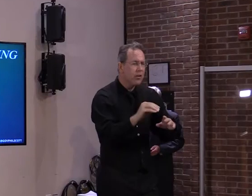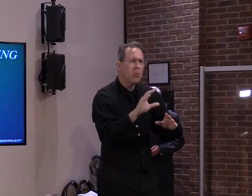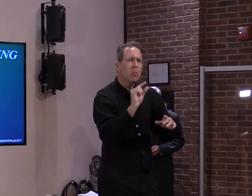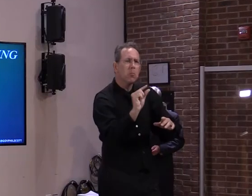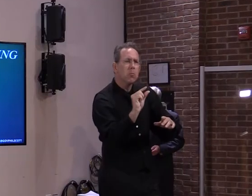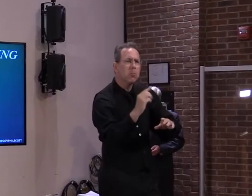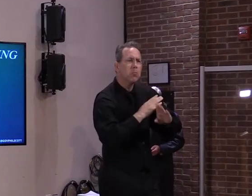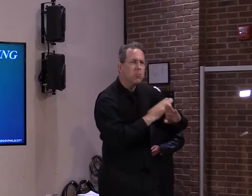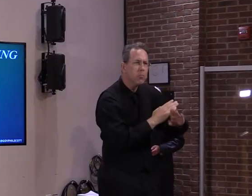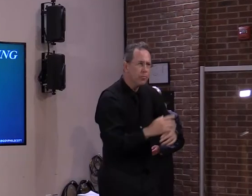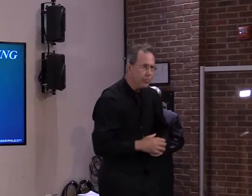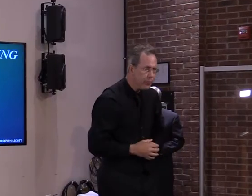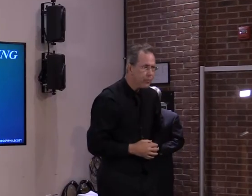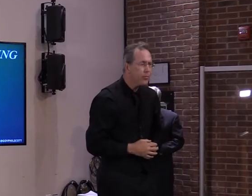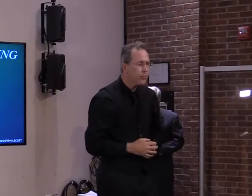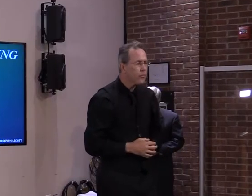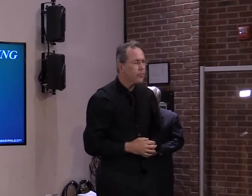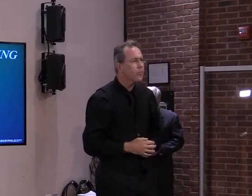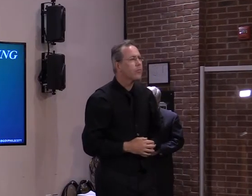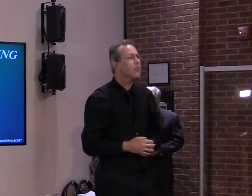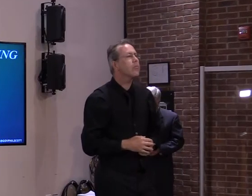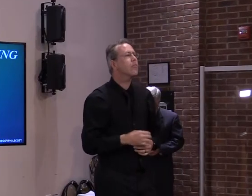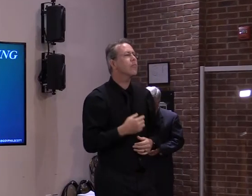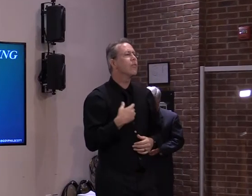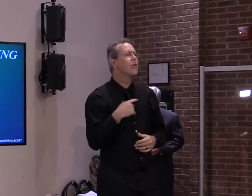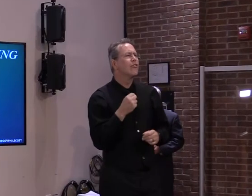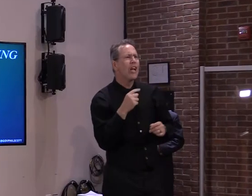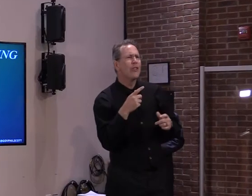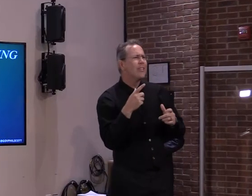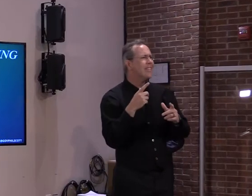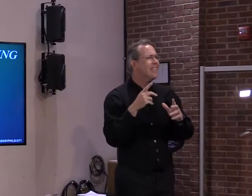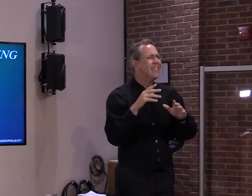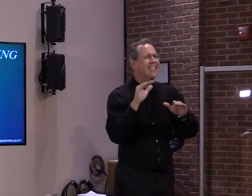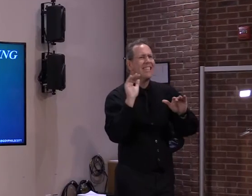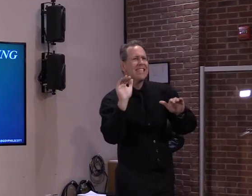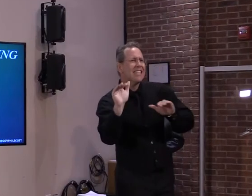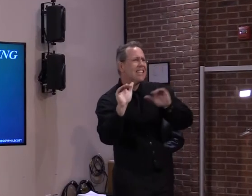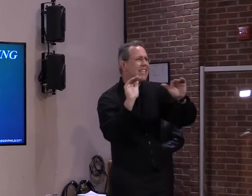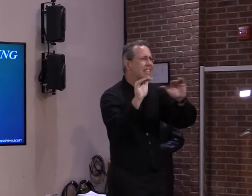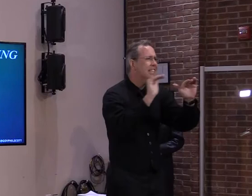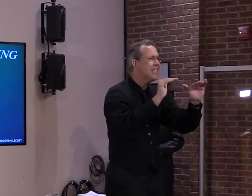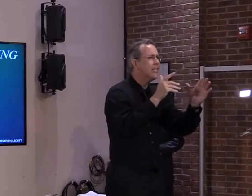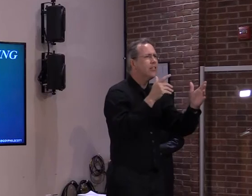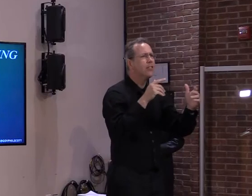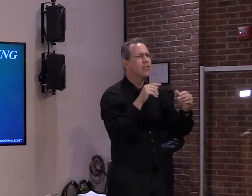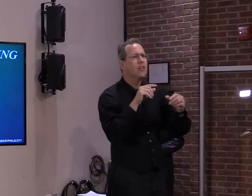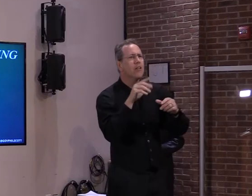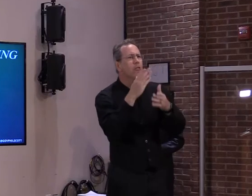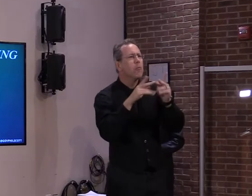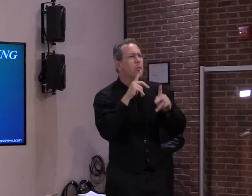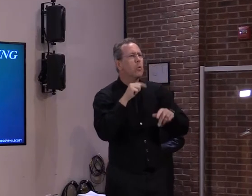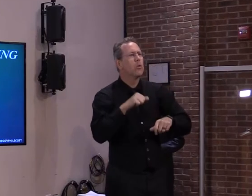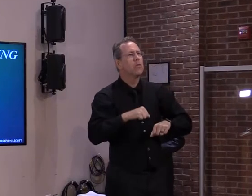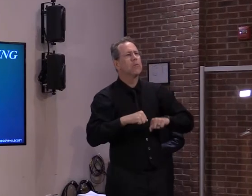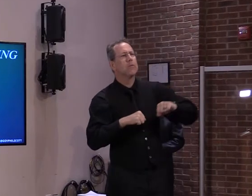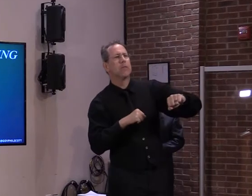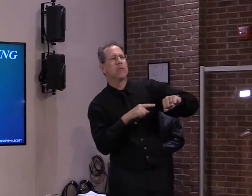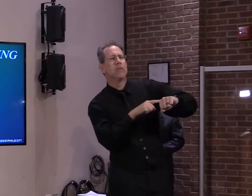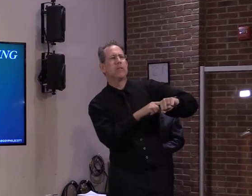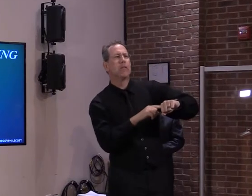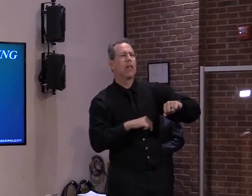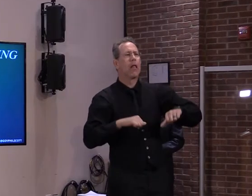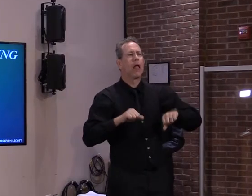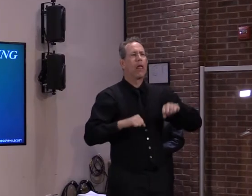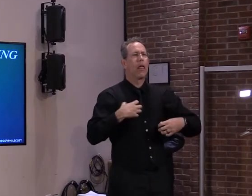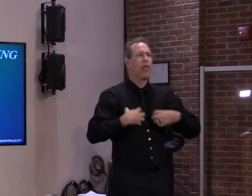Vermont population. So we're really trying to reach the people who perhaps have been sitting on the fence, waiting to see what will happen